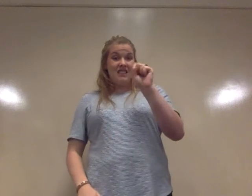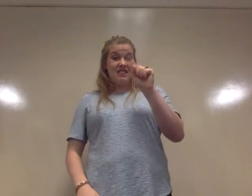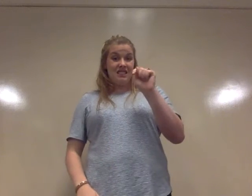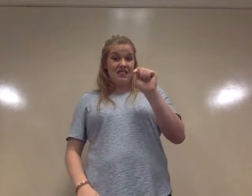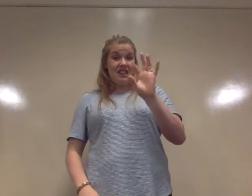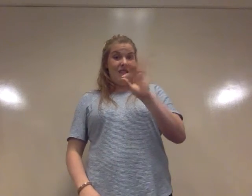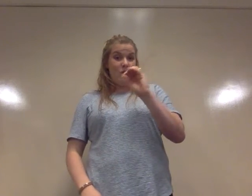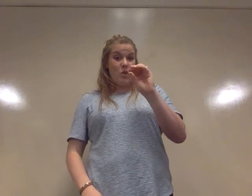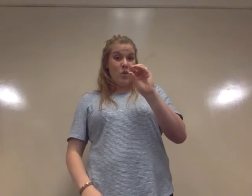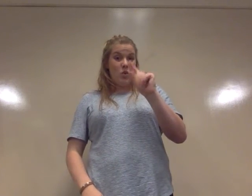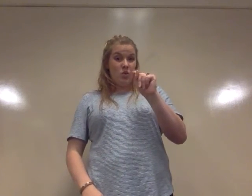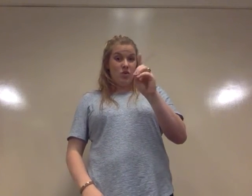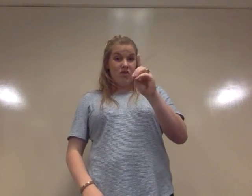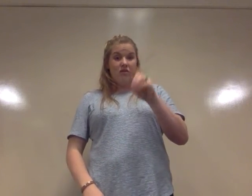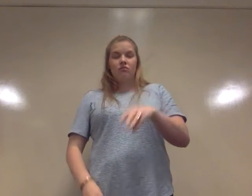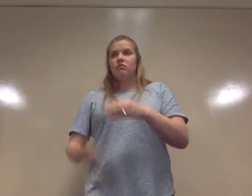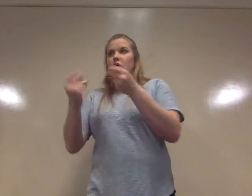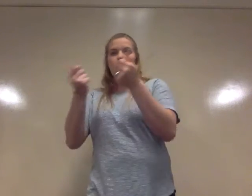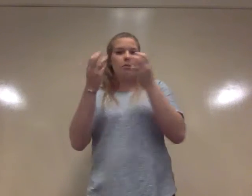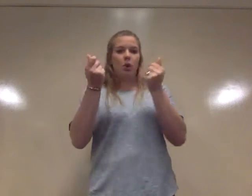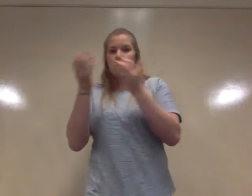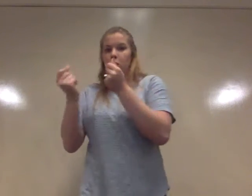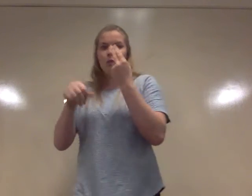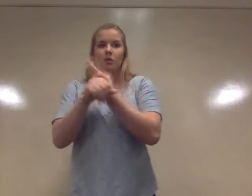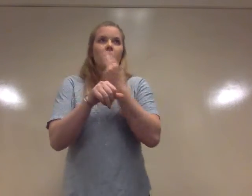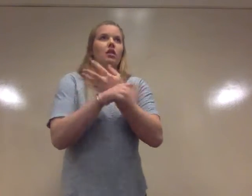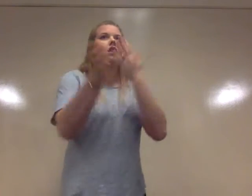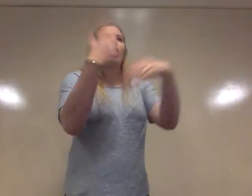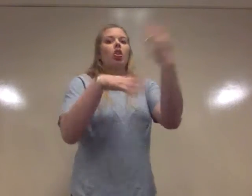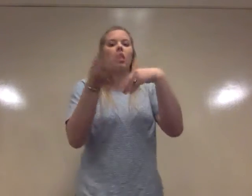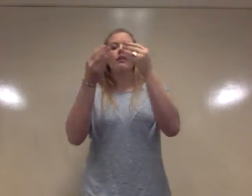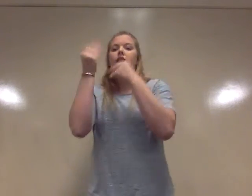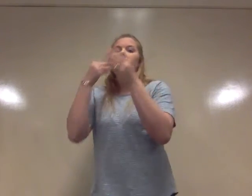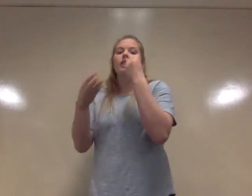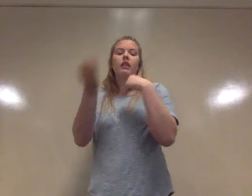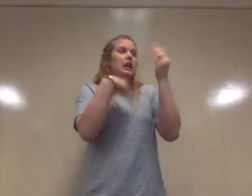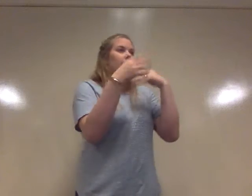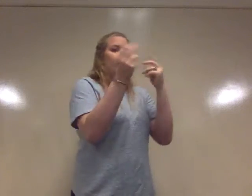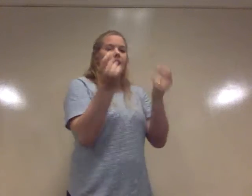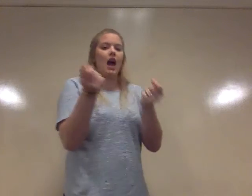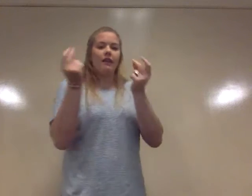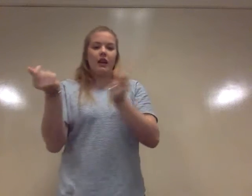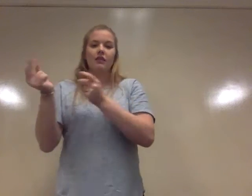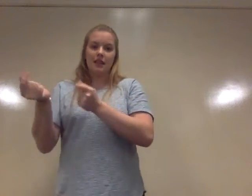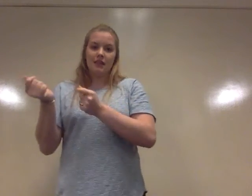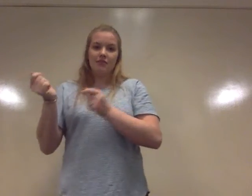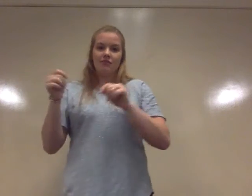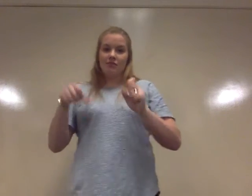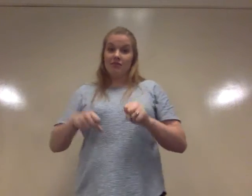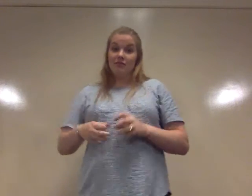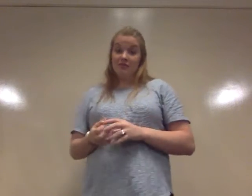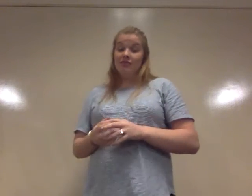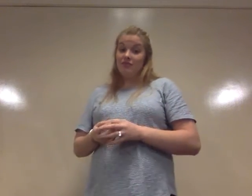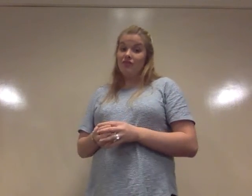more and more overscheduled Americans began using them as a convenient way to feed themselves and their families. While the fast food revolution